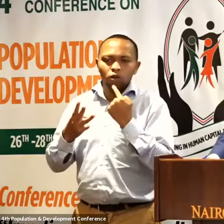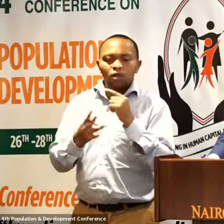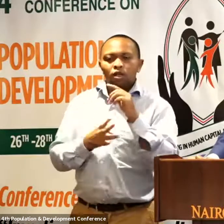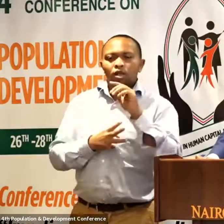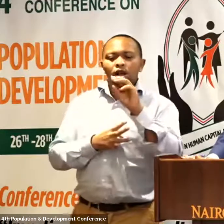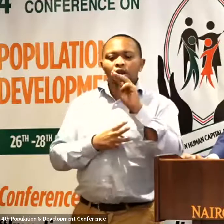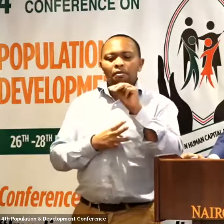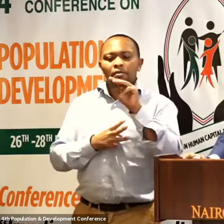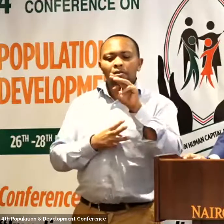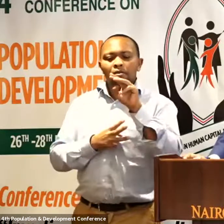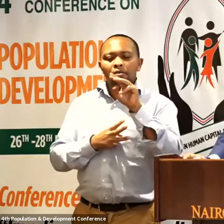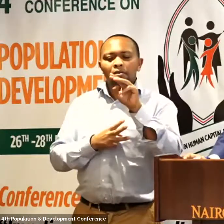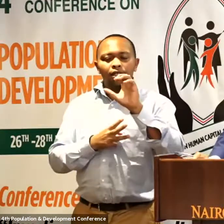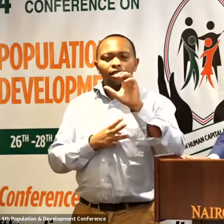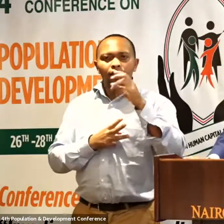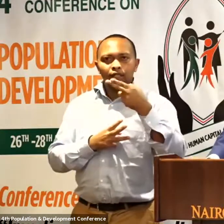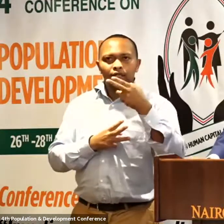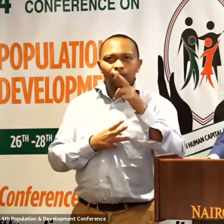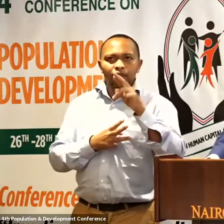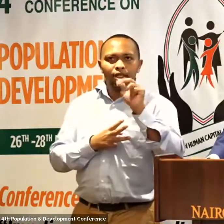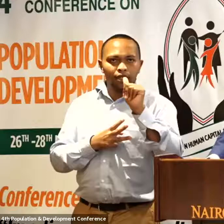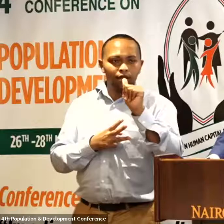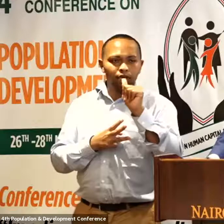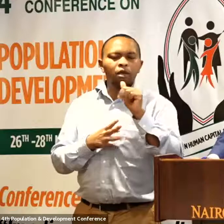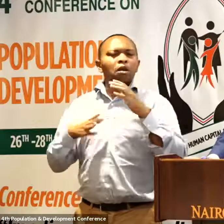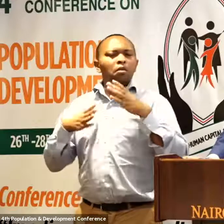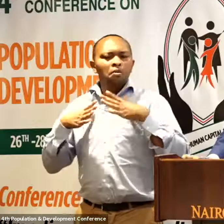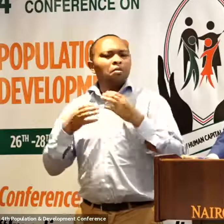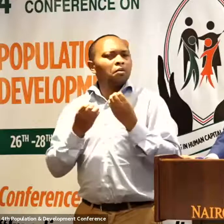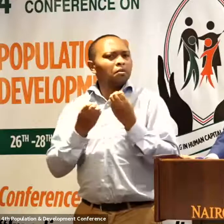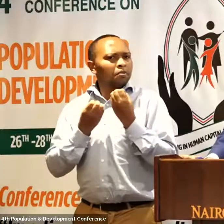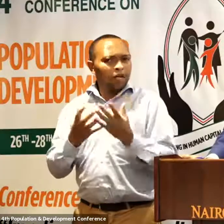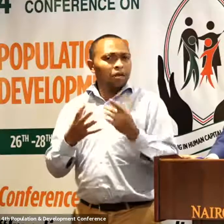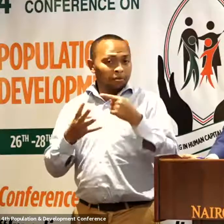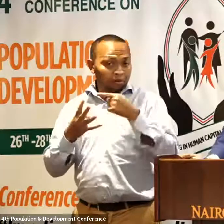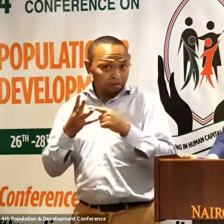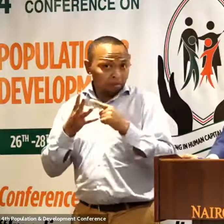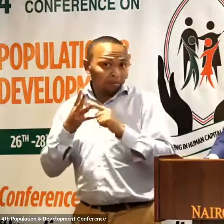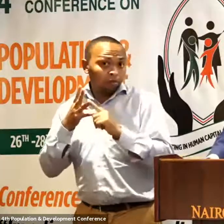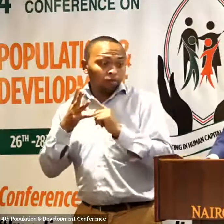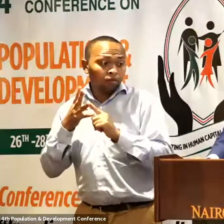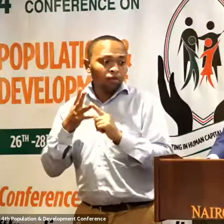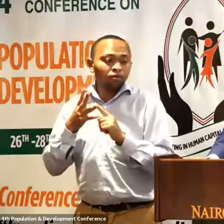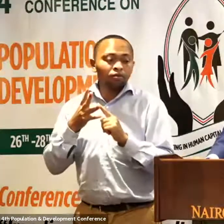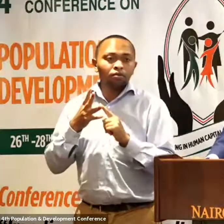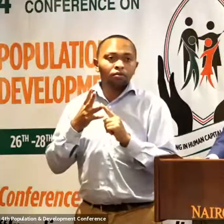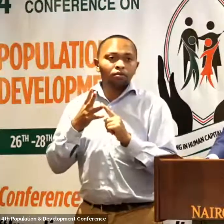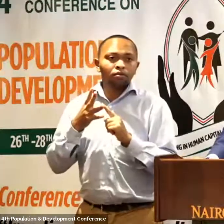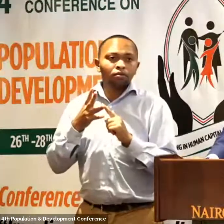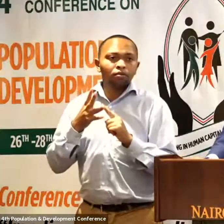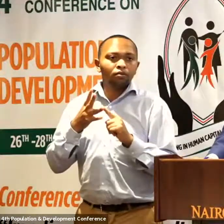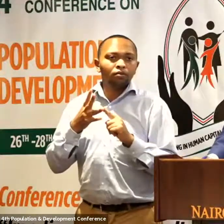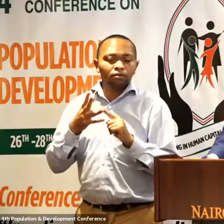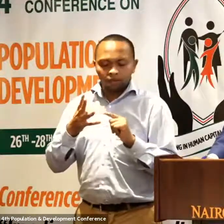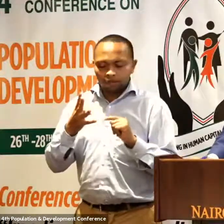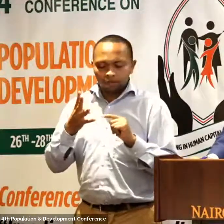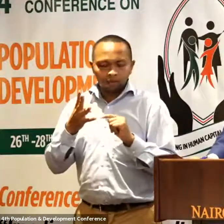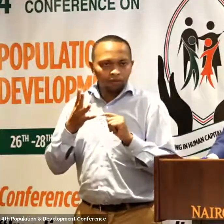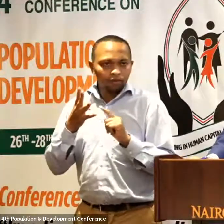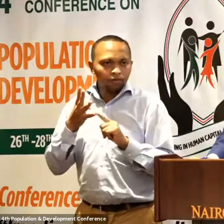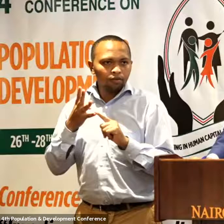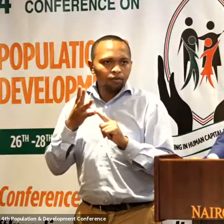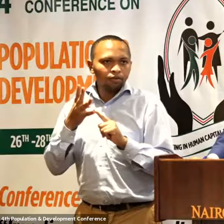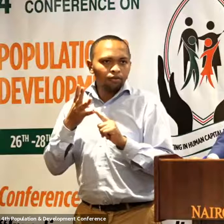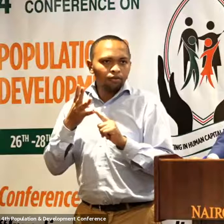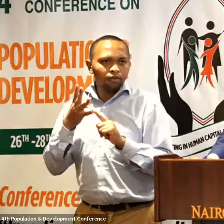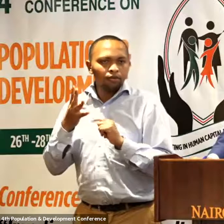Sheila Macharia. So we're going to have really quite a number of people here. You can see also the panelists there. On theme